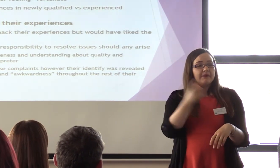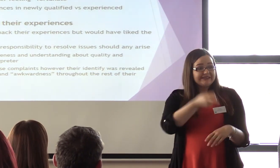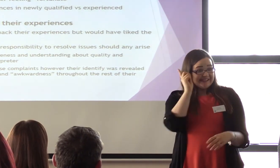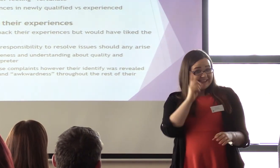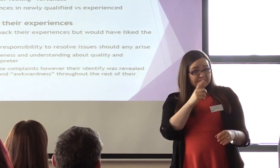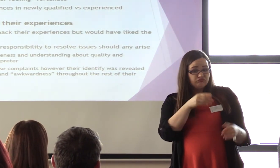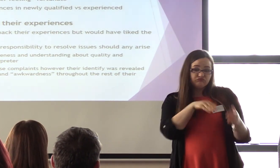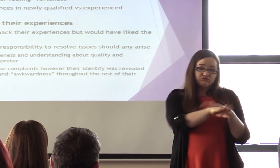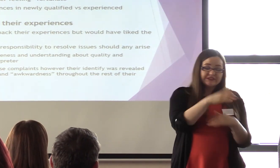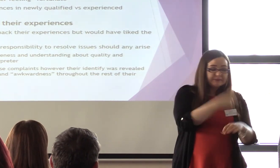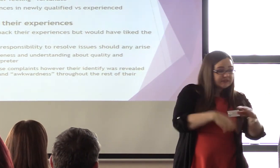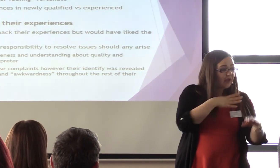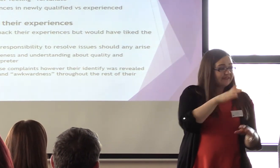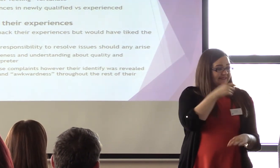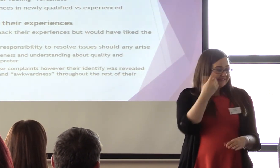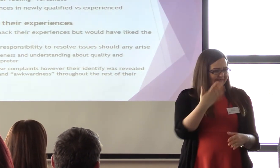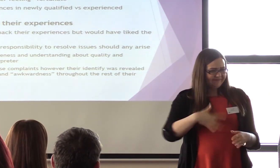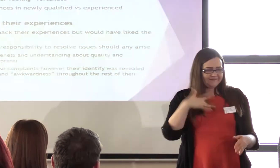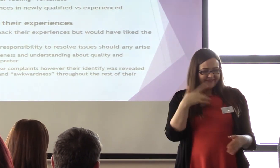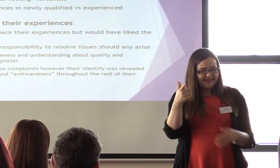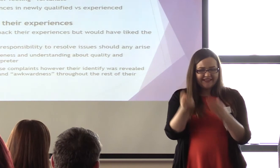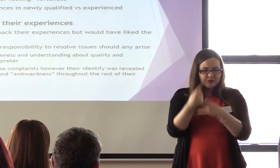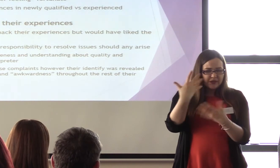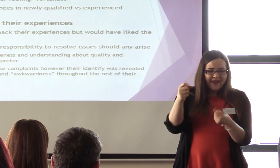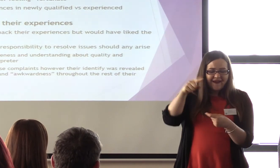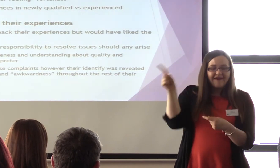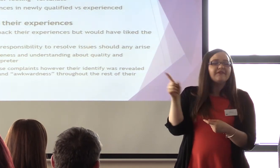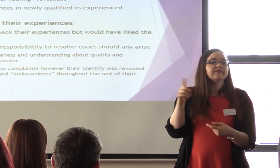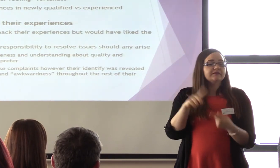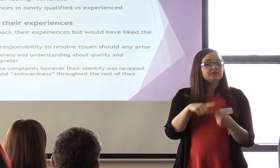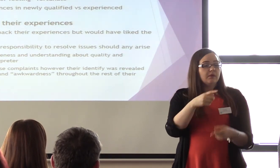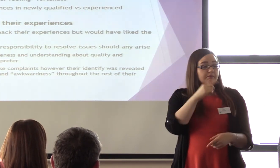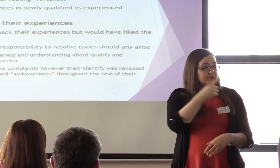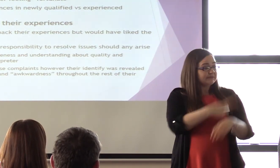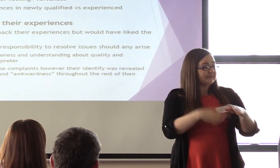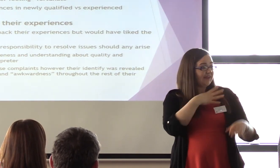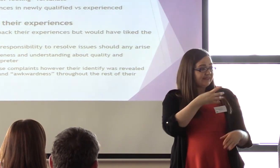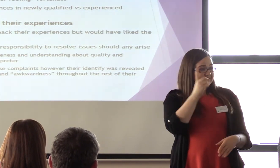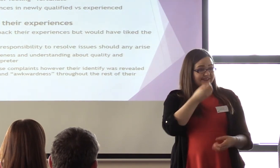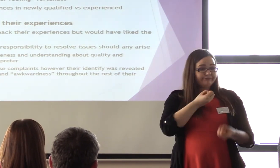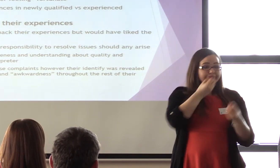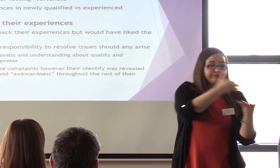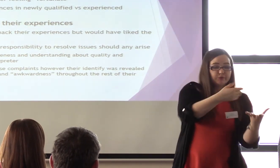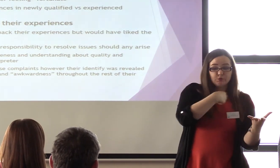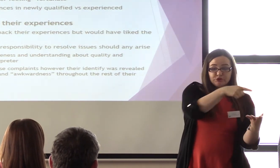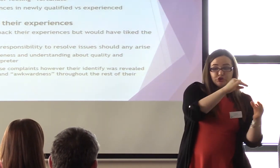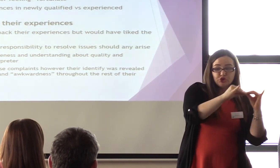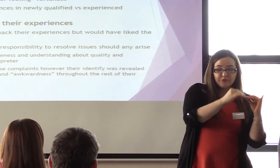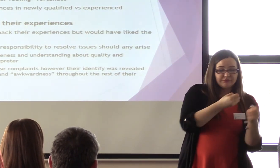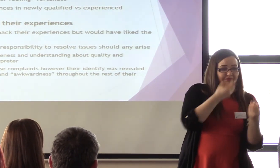2 respondents said that they had approached the disability officer in relation to certain issues that they faced, and the